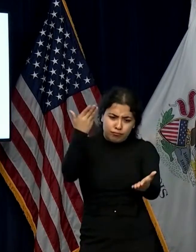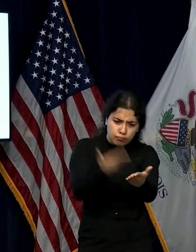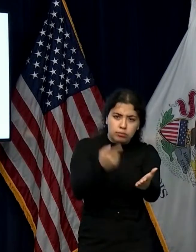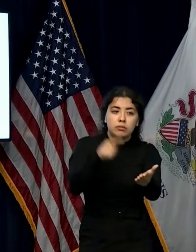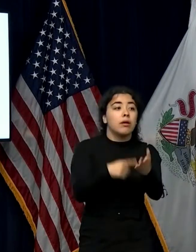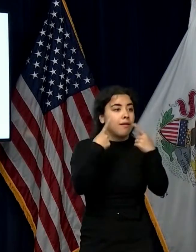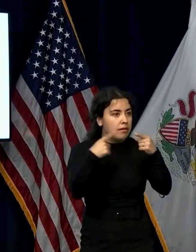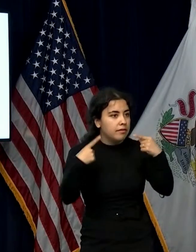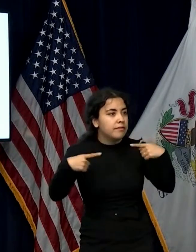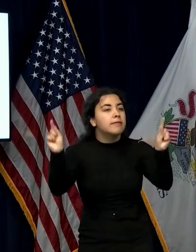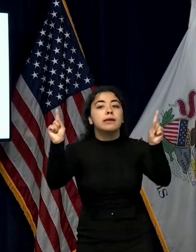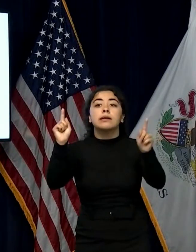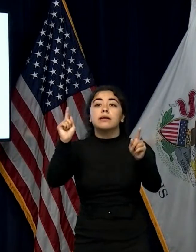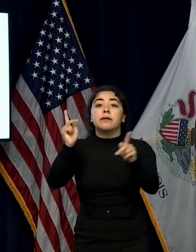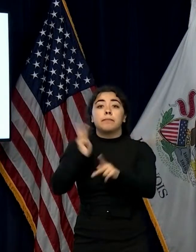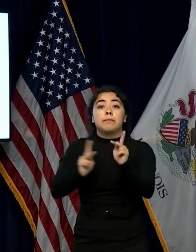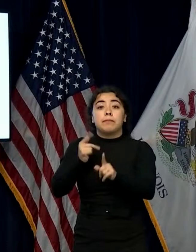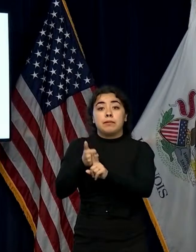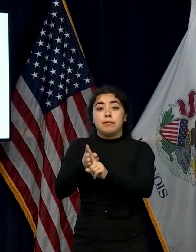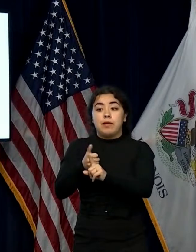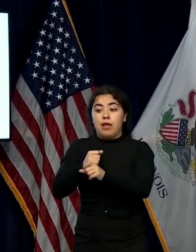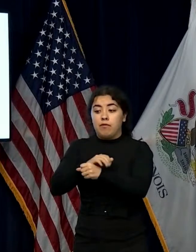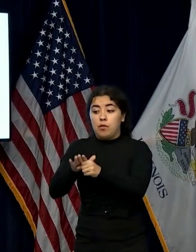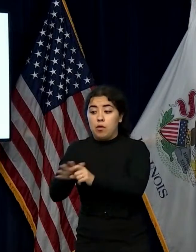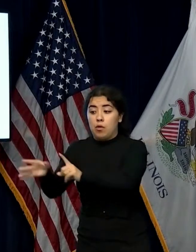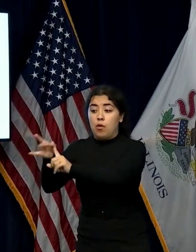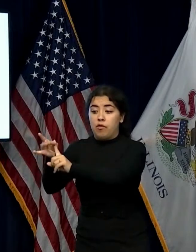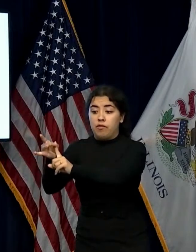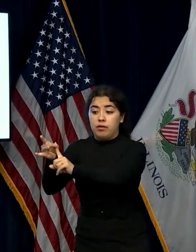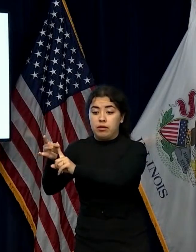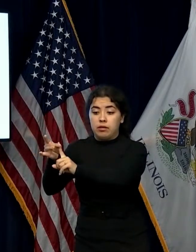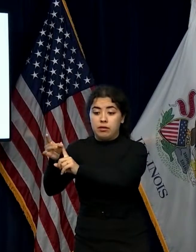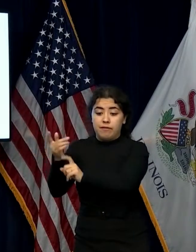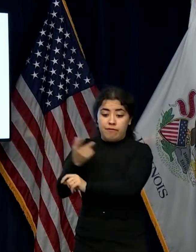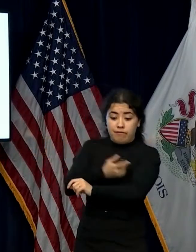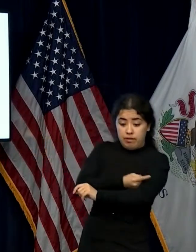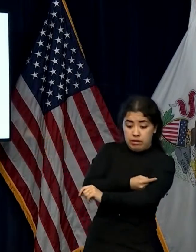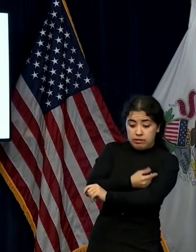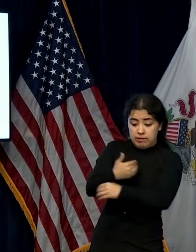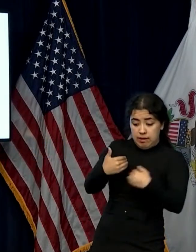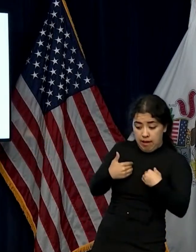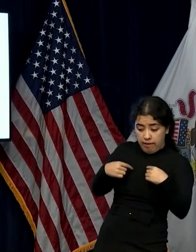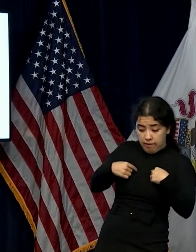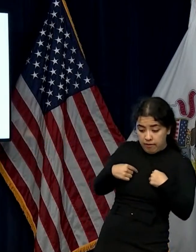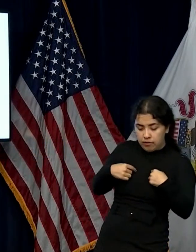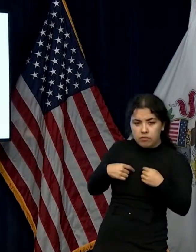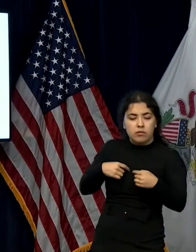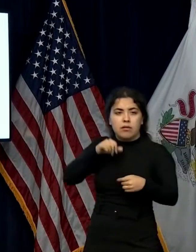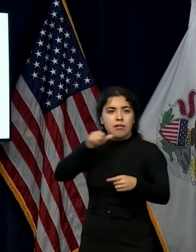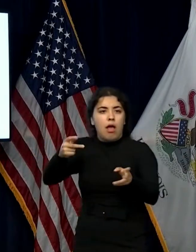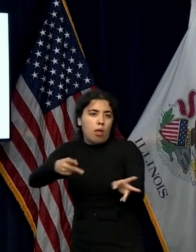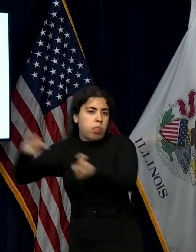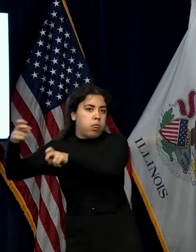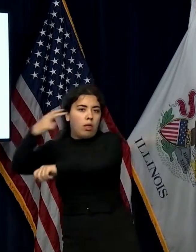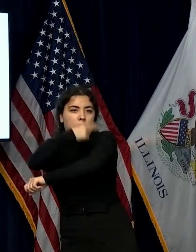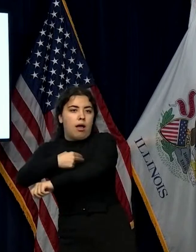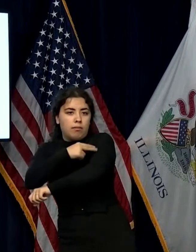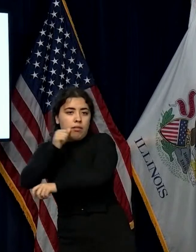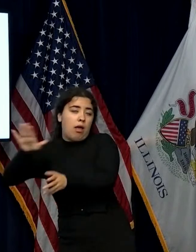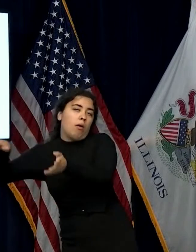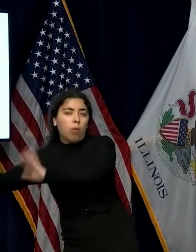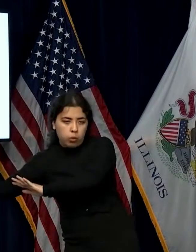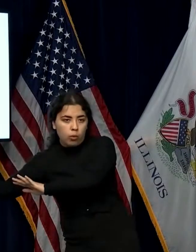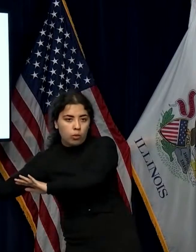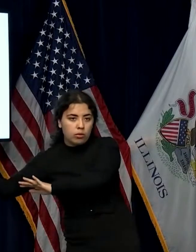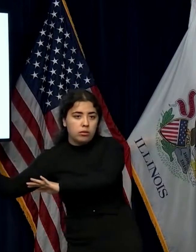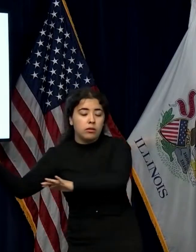proven to be effective at keeping people with COVID out of the hospital and preventing death. There's been a lot of coverage